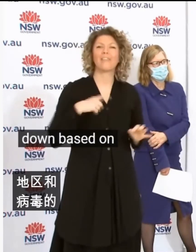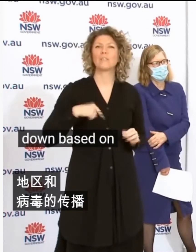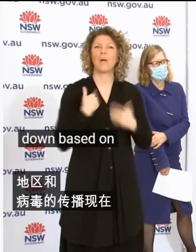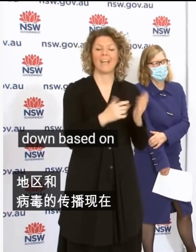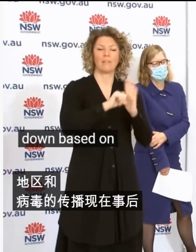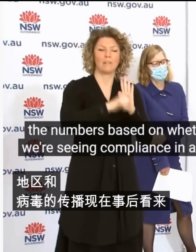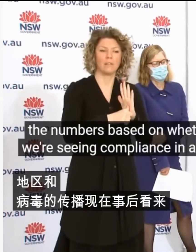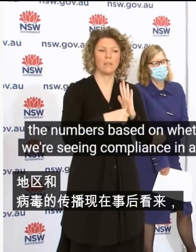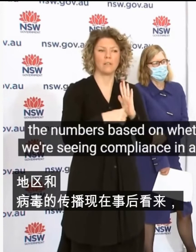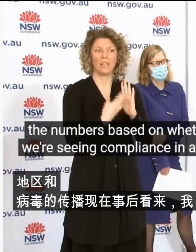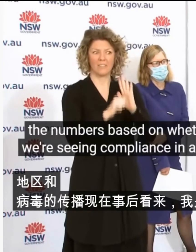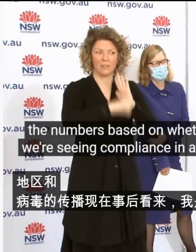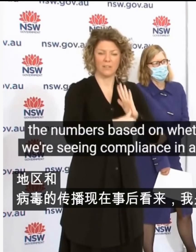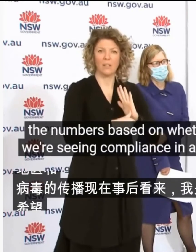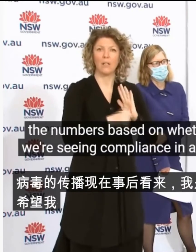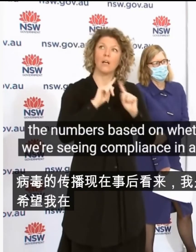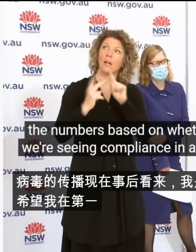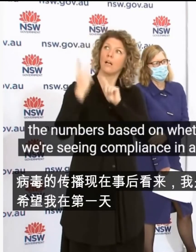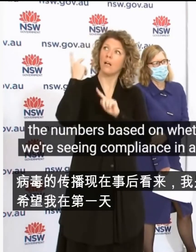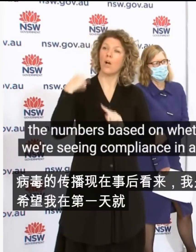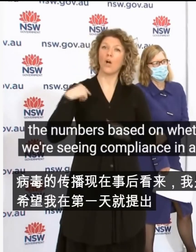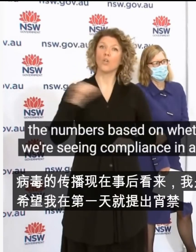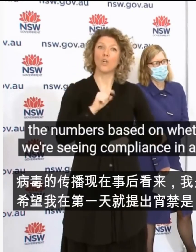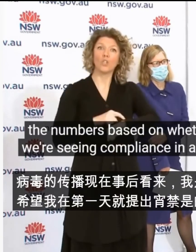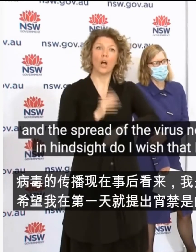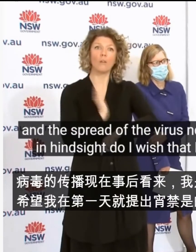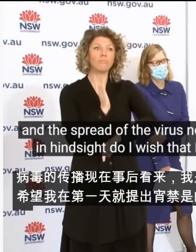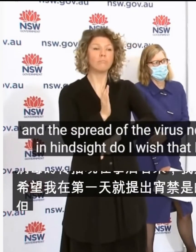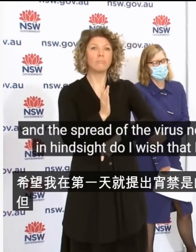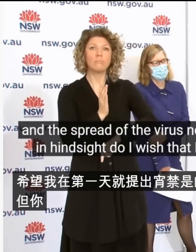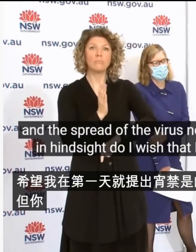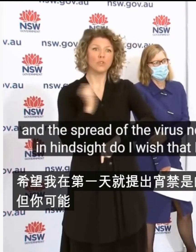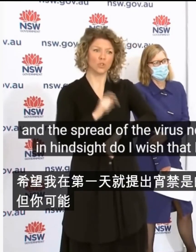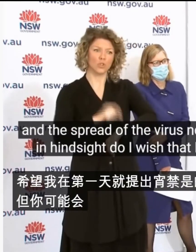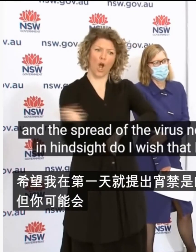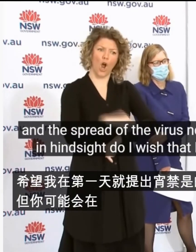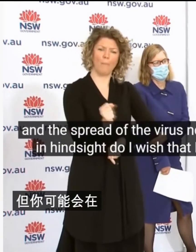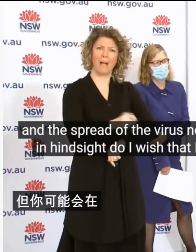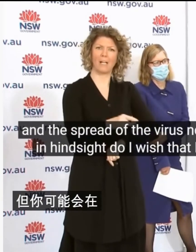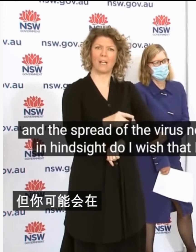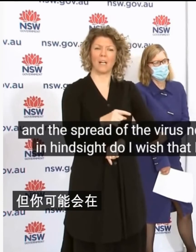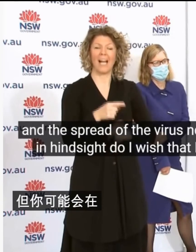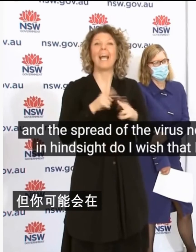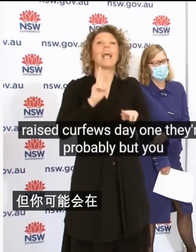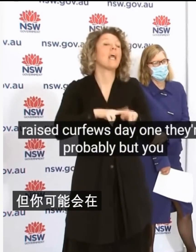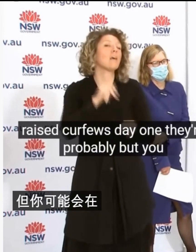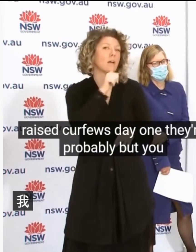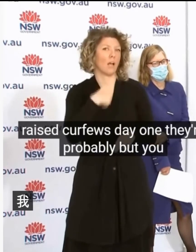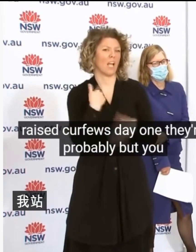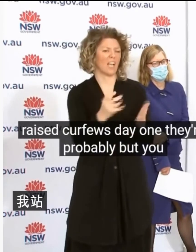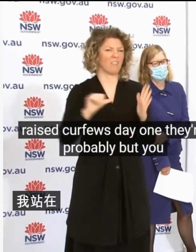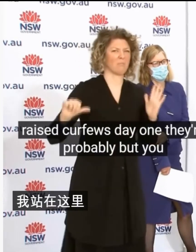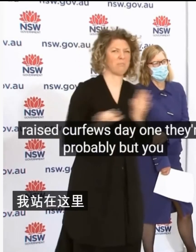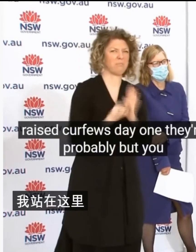the virus. Now, in hindsight, do I wish that I raised curfews day one? Yeah, probably, but you probably would have laughed me out if day one of the